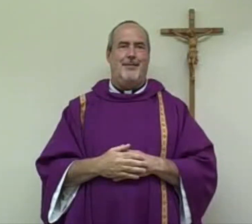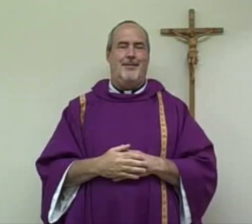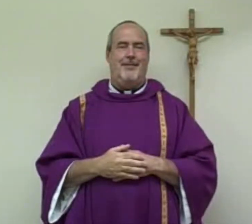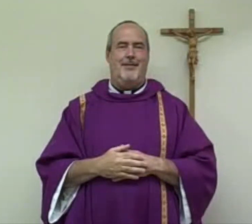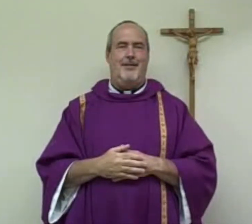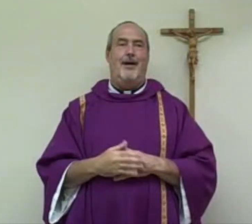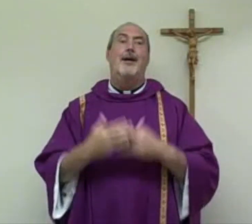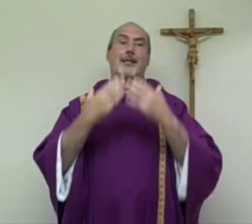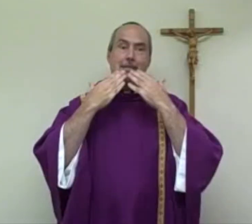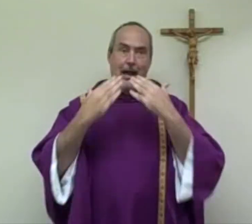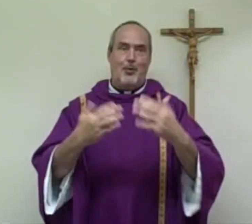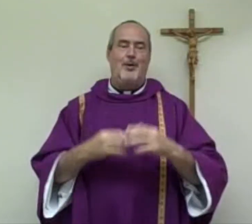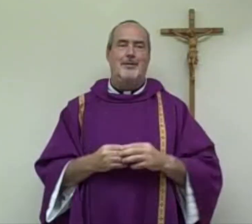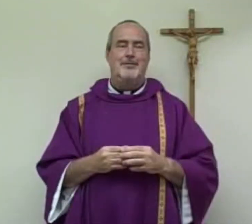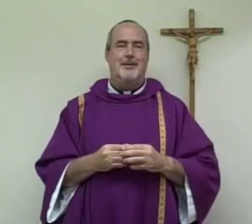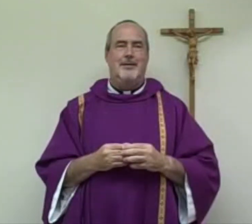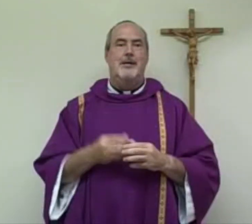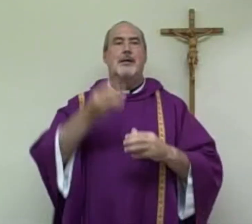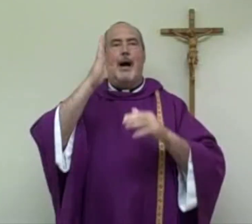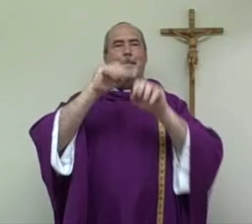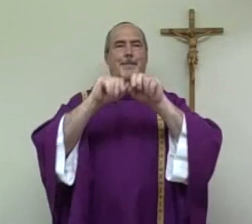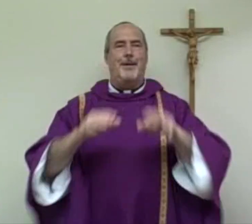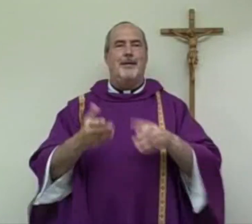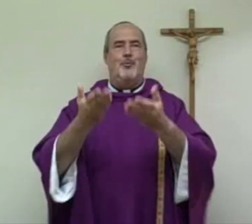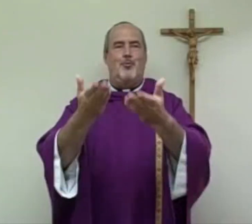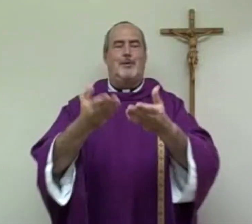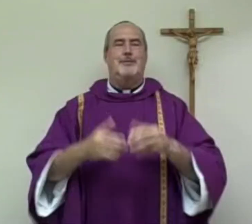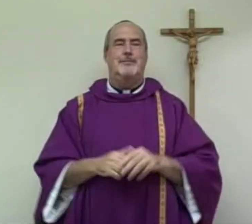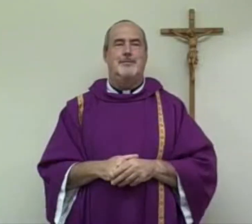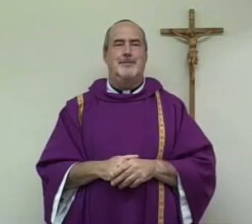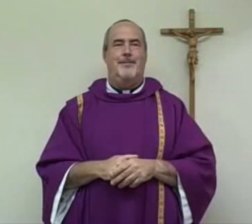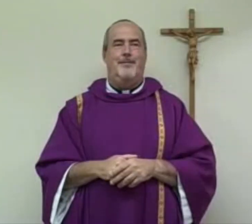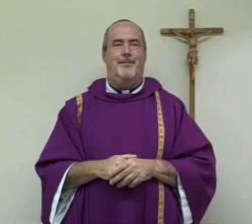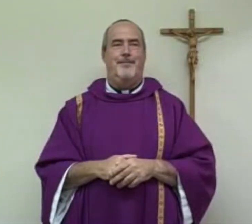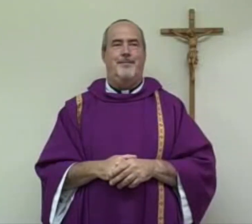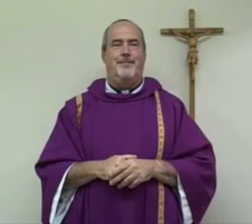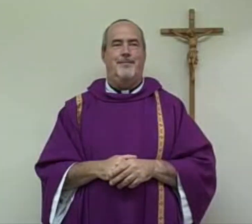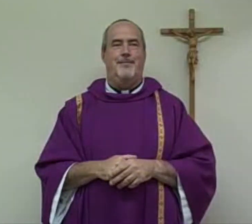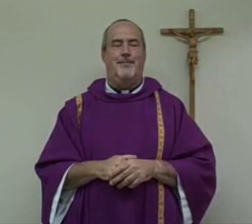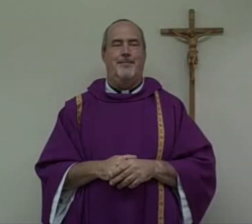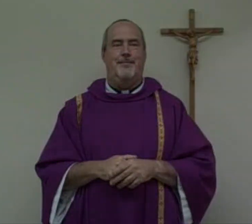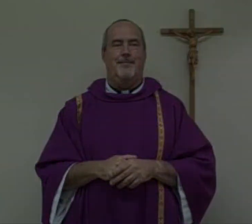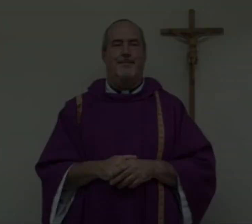those things that prevent us from being and seeing God. Thank you, and God bless you.